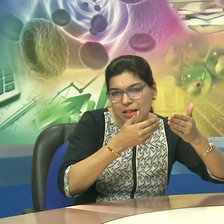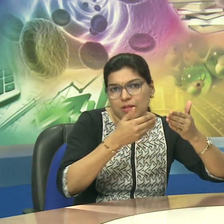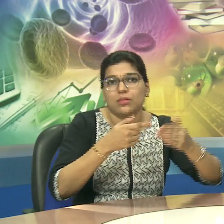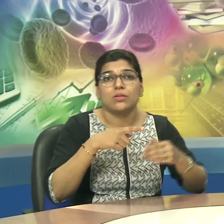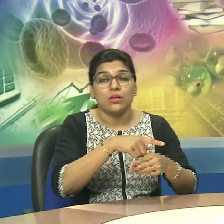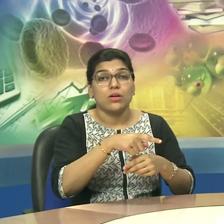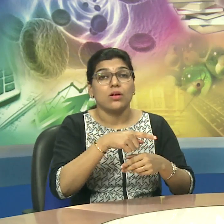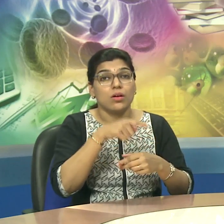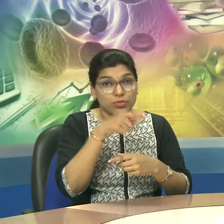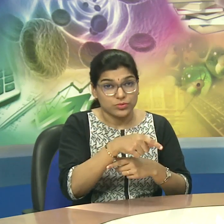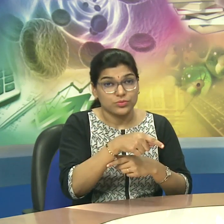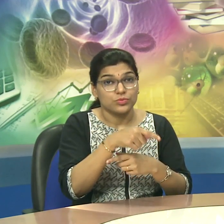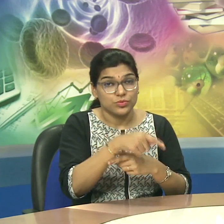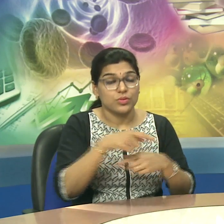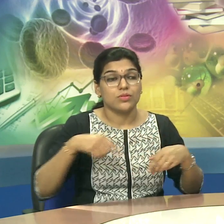But the parrot's face,